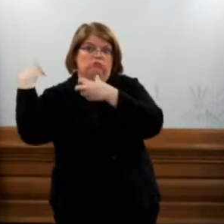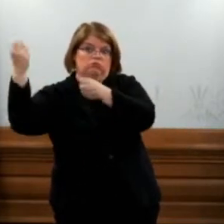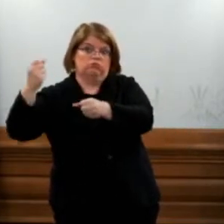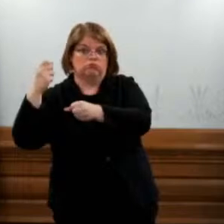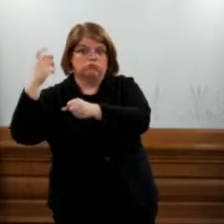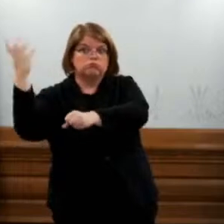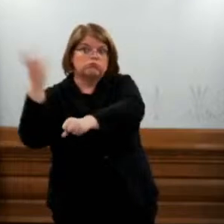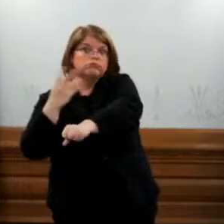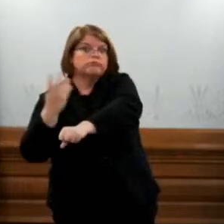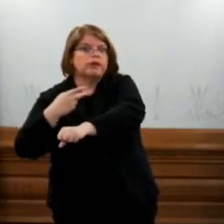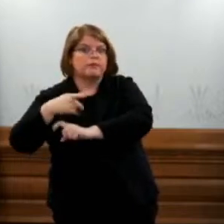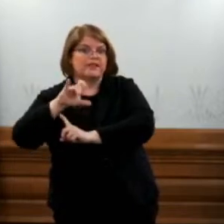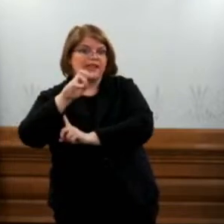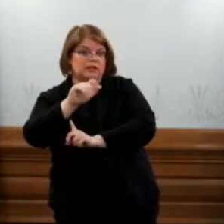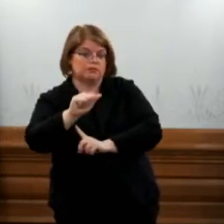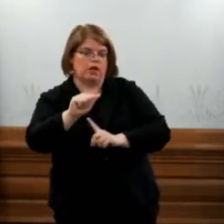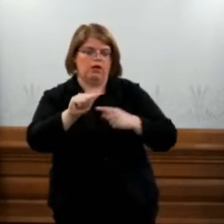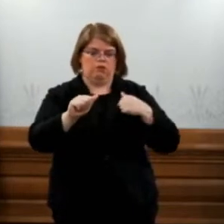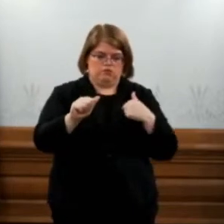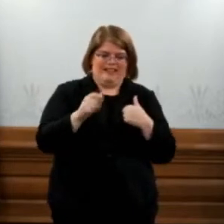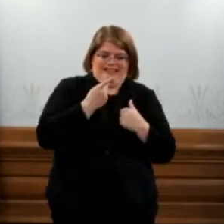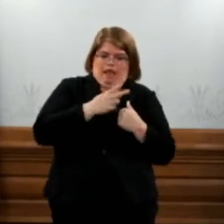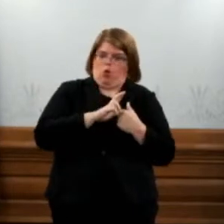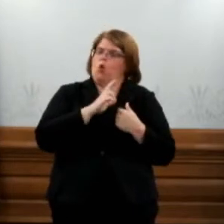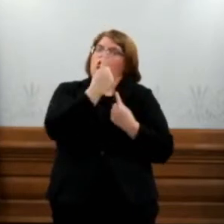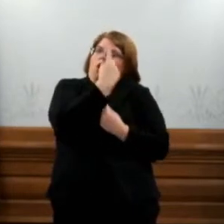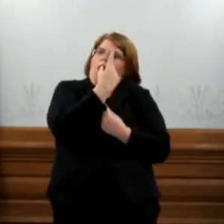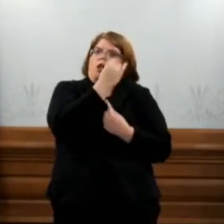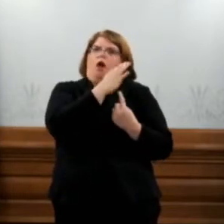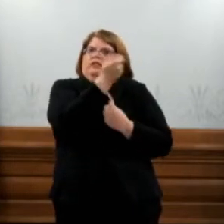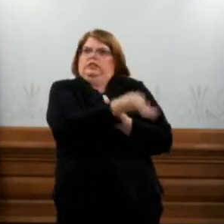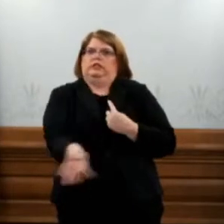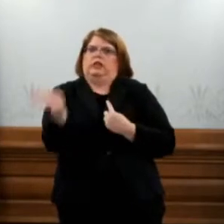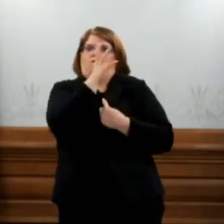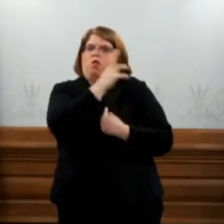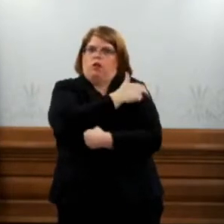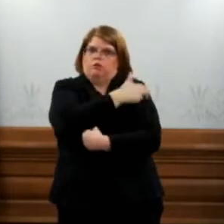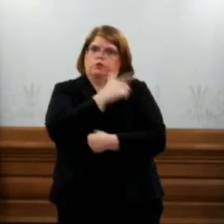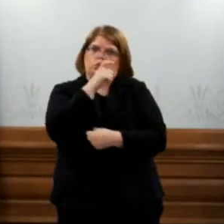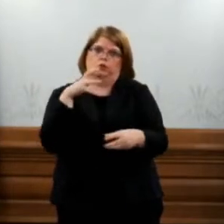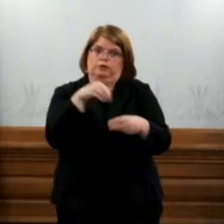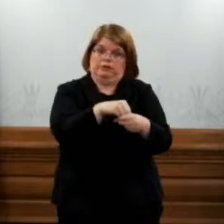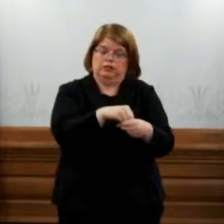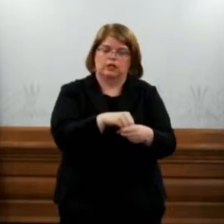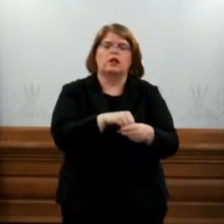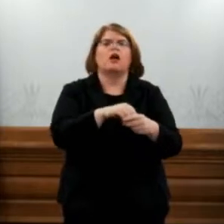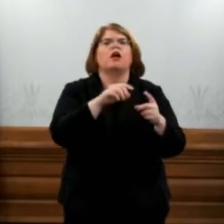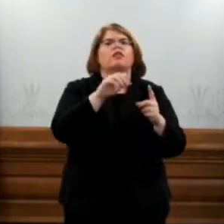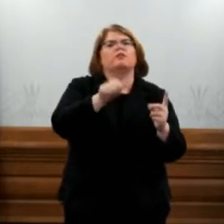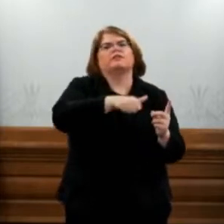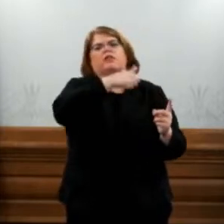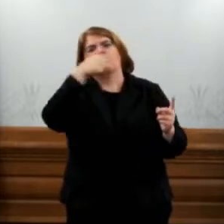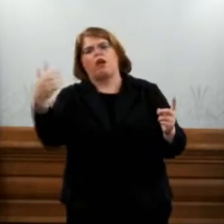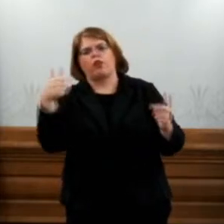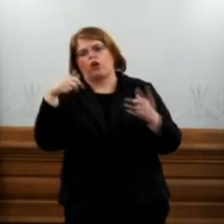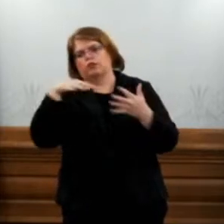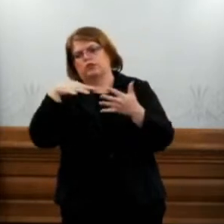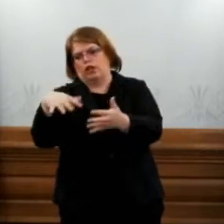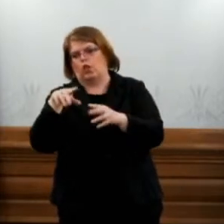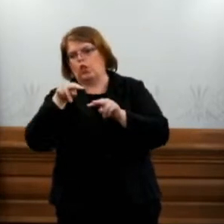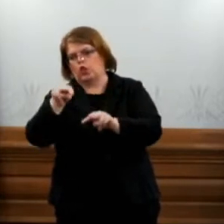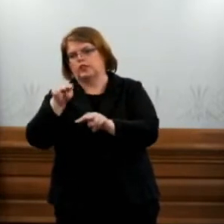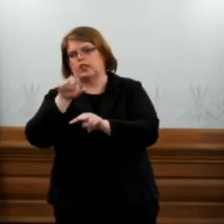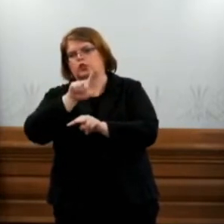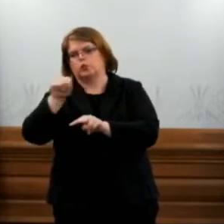of Kansas Health System was one of the members of that program. There was also a study looking at 20,000 patients through the program as well, and that study looked